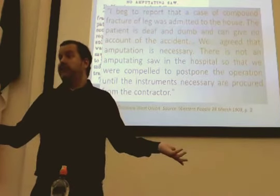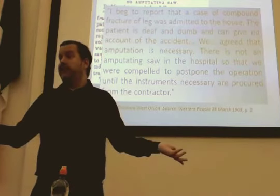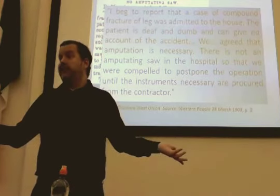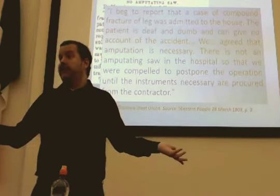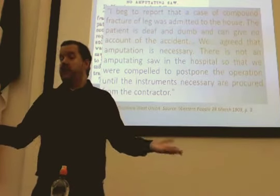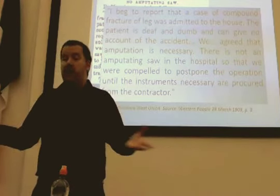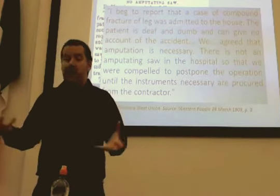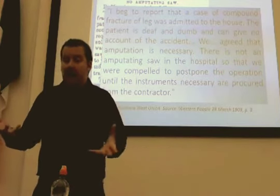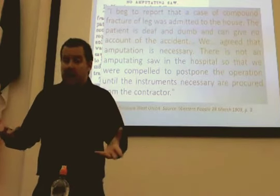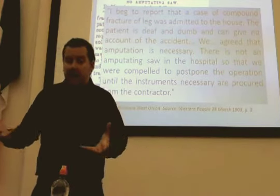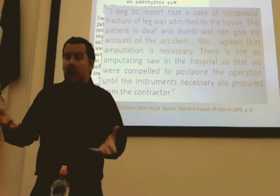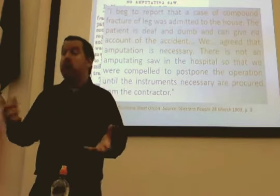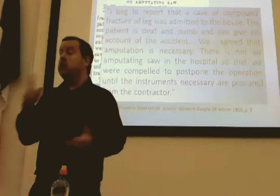leg.